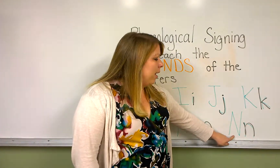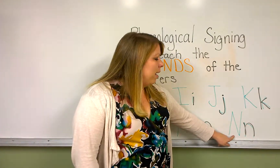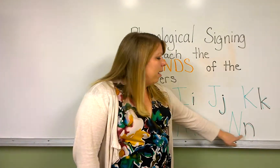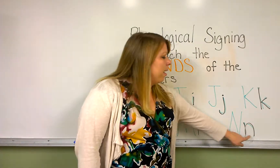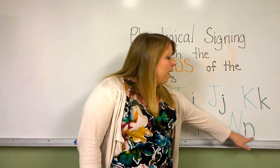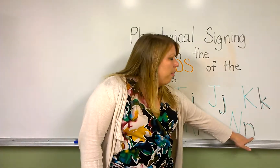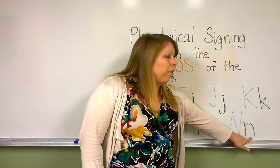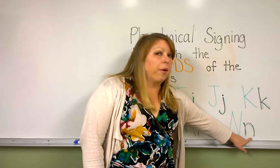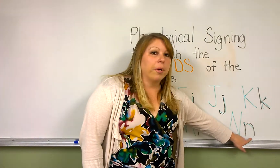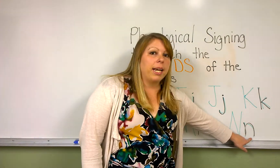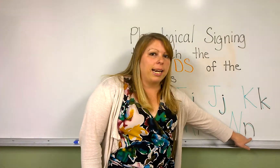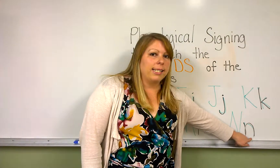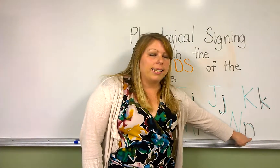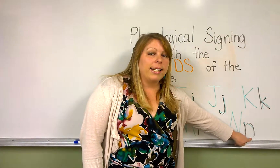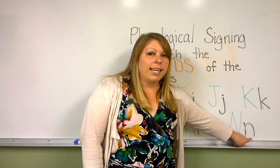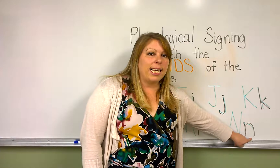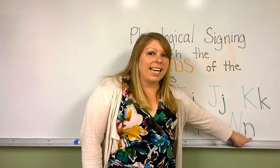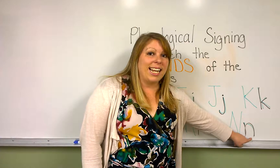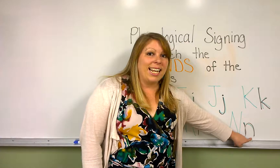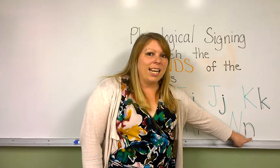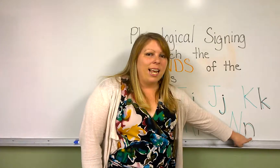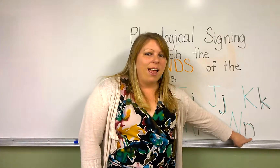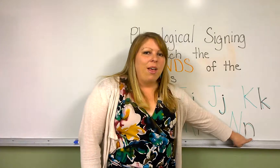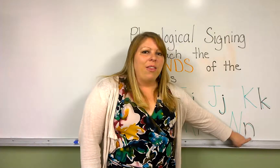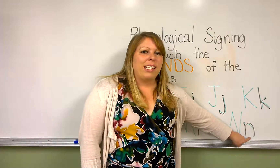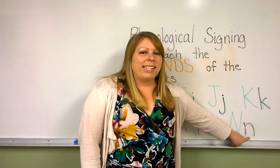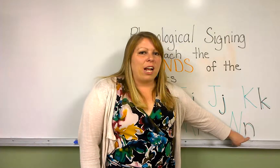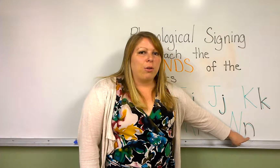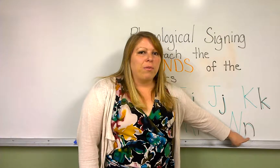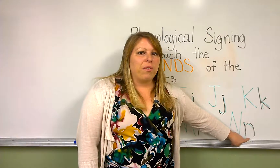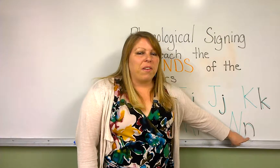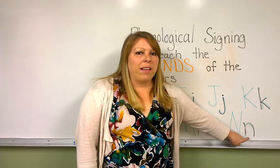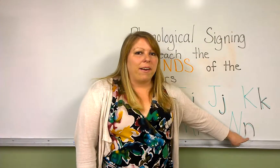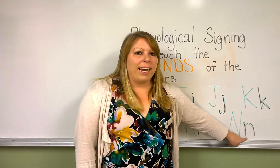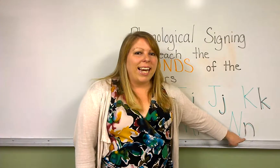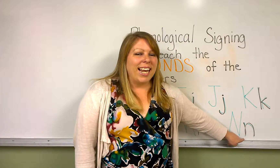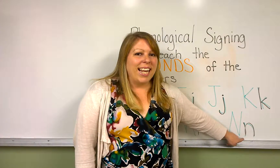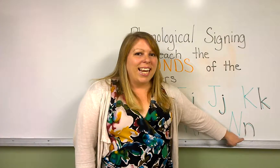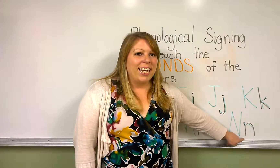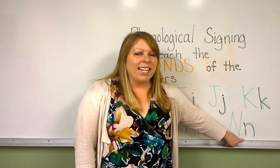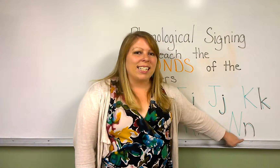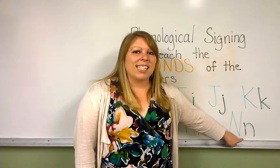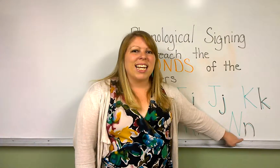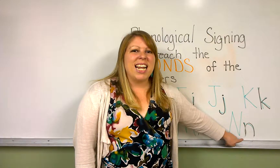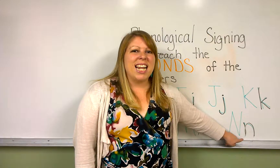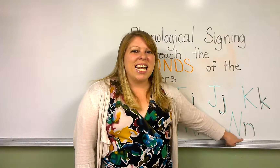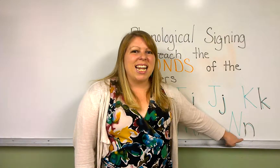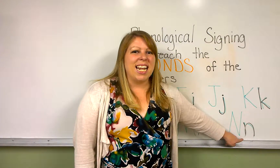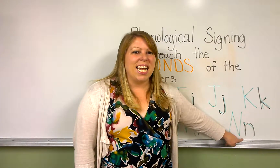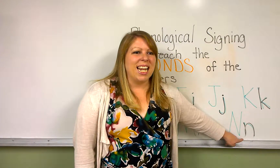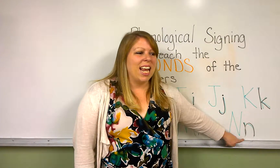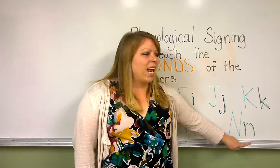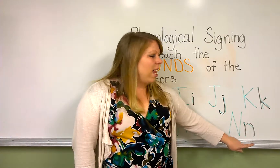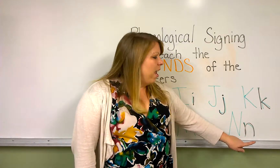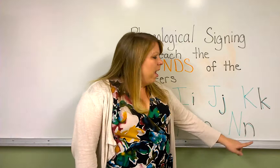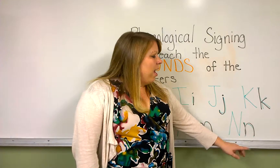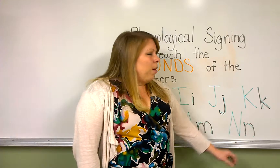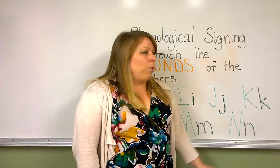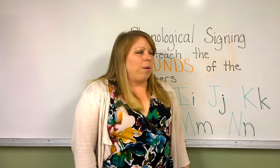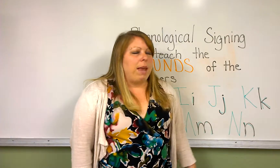N and the lowercase n. The sound for the letter N is N. When we make